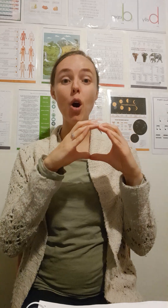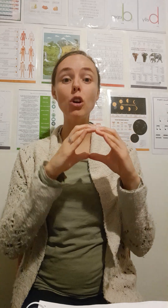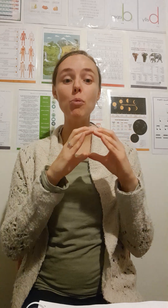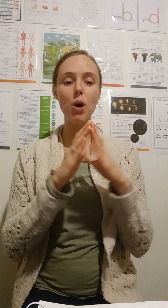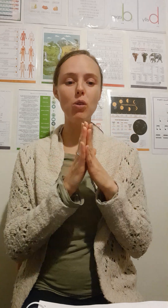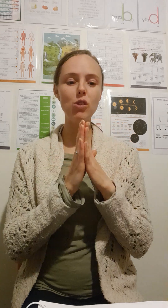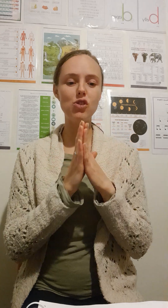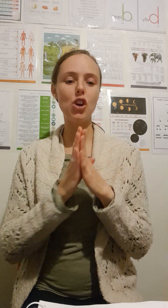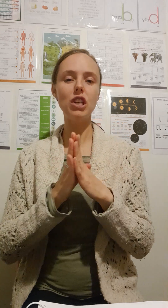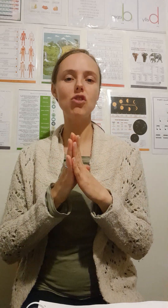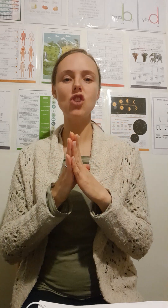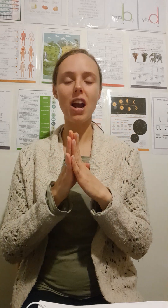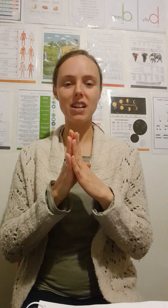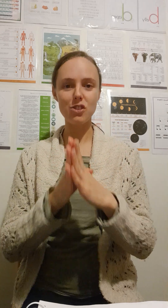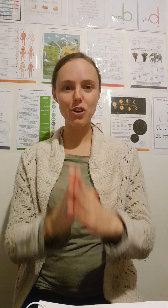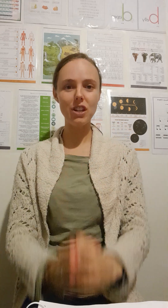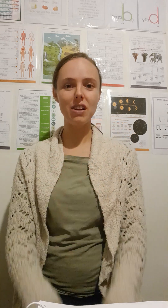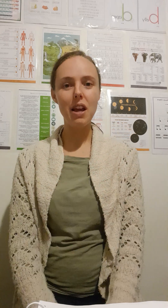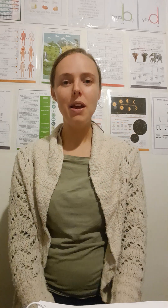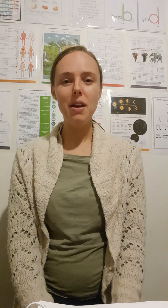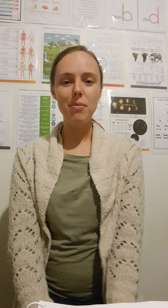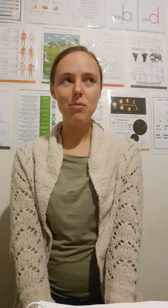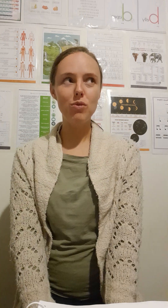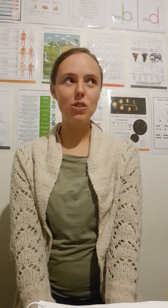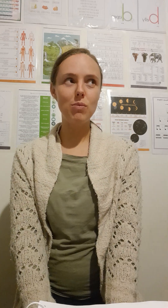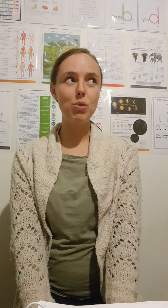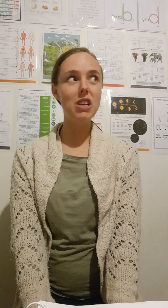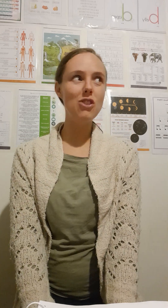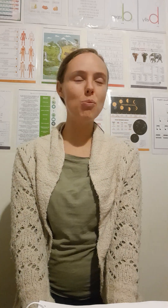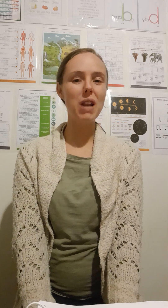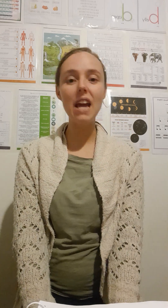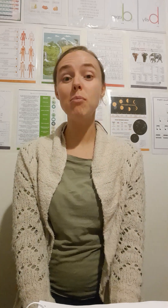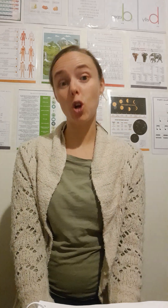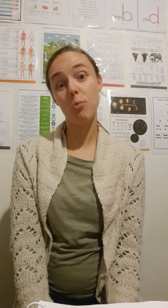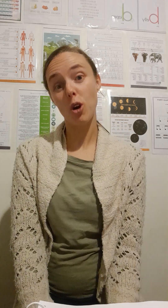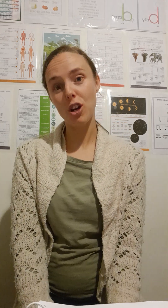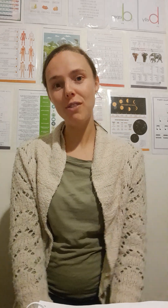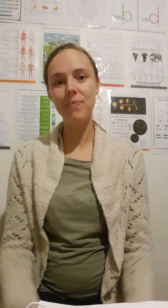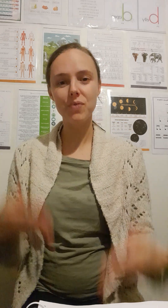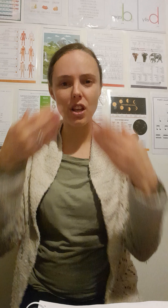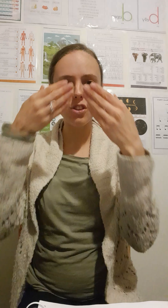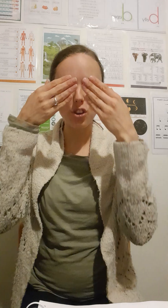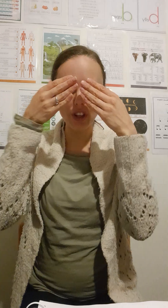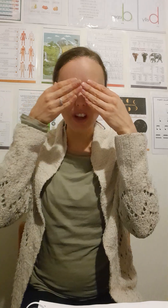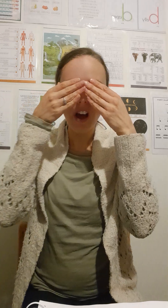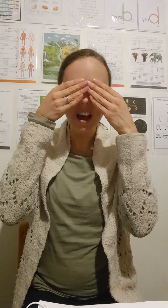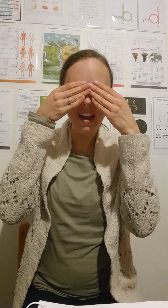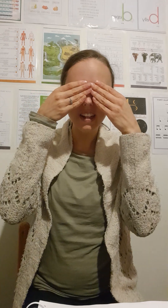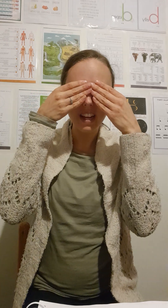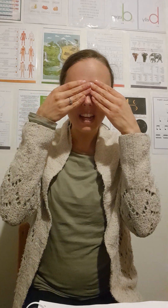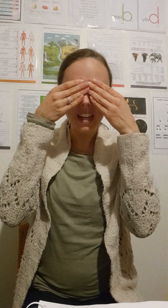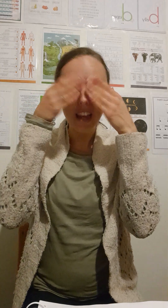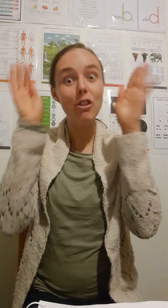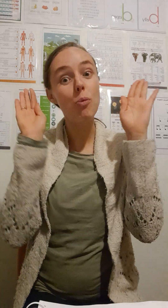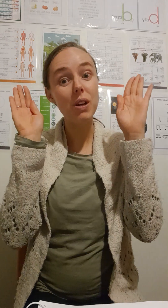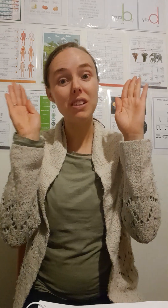Marco Polo's journey to China. So you're going to pretend you're playing Marco Polo. So you're going to hide and open.